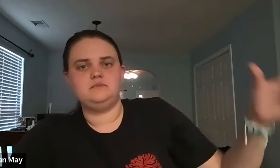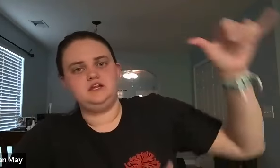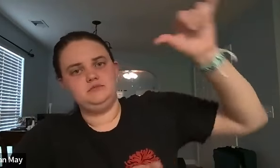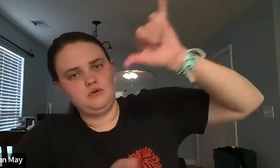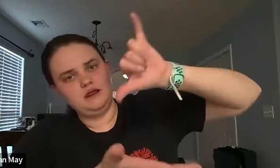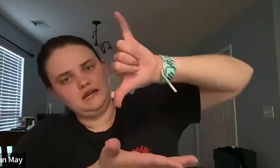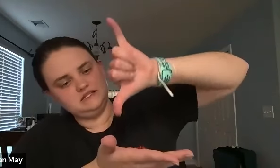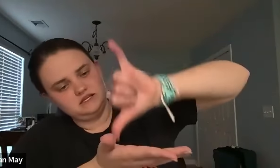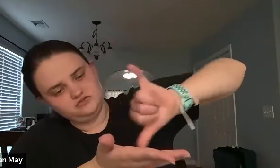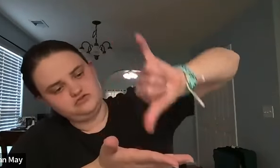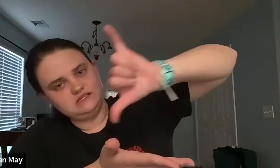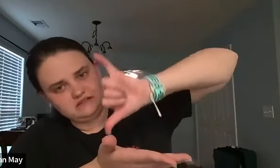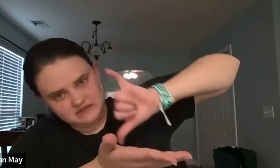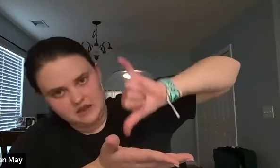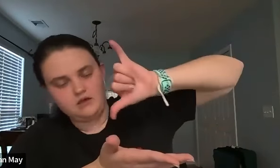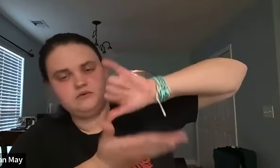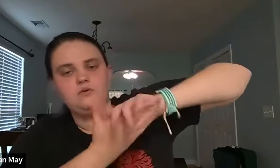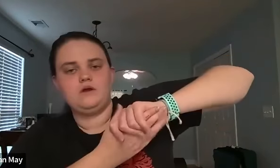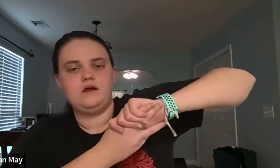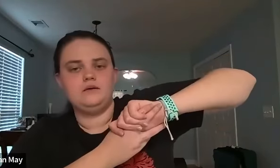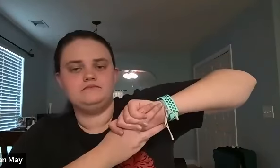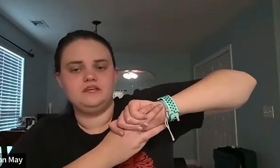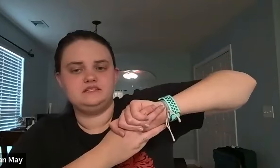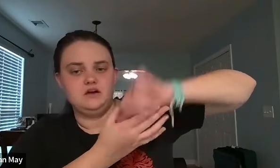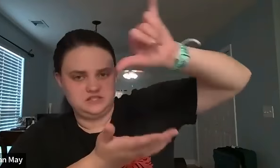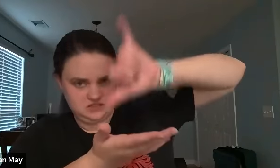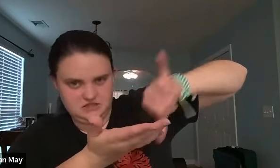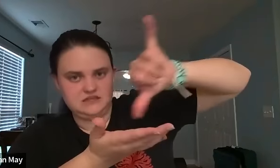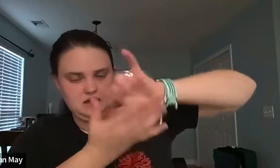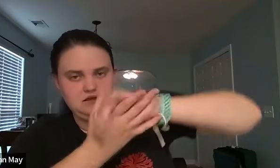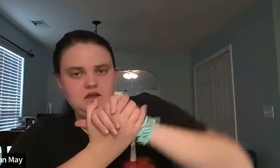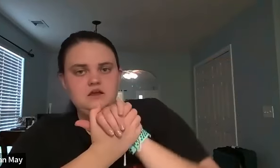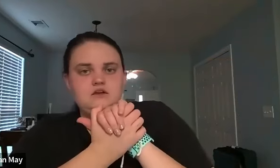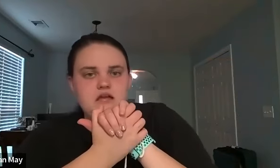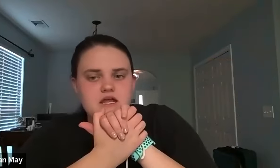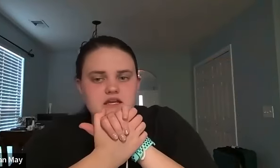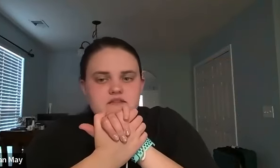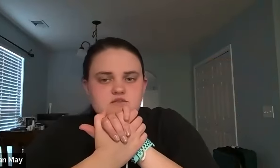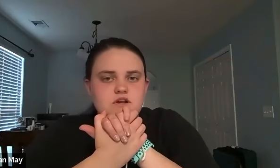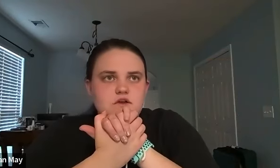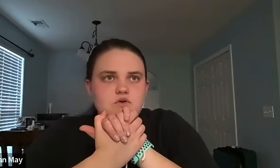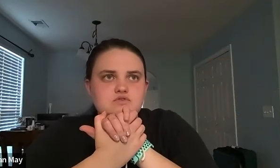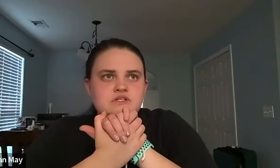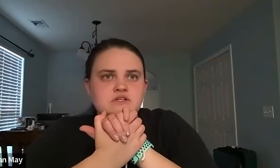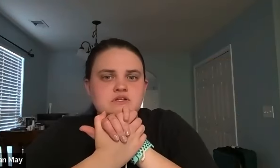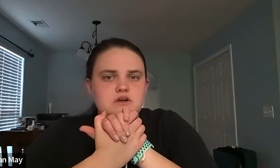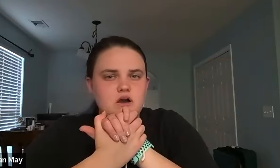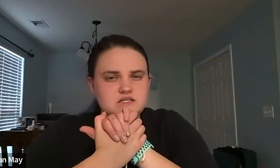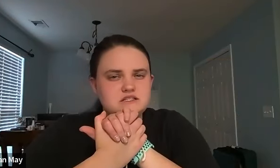and you pour it and it's like drizzling down, or like sauce, it does that. And again, that's one of those context clues